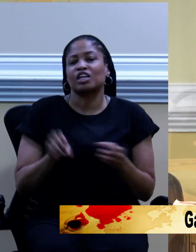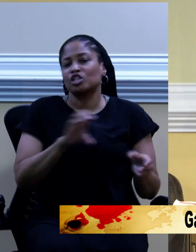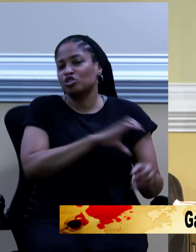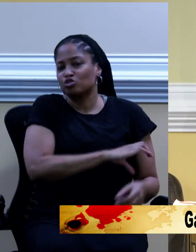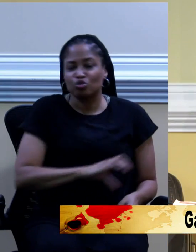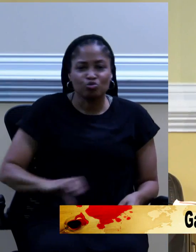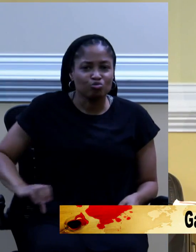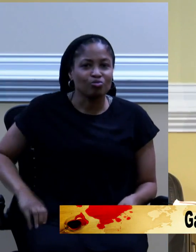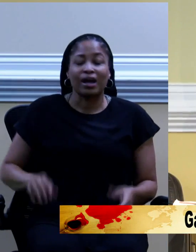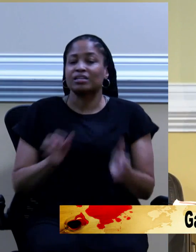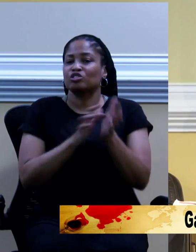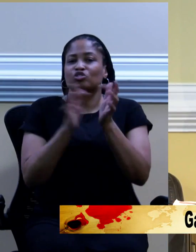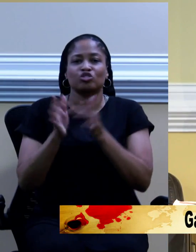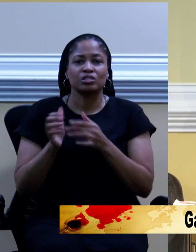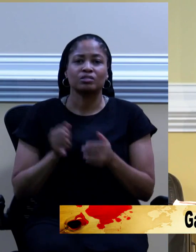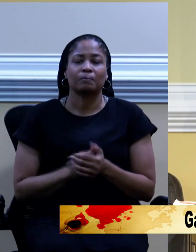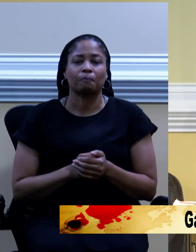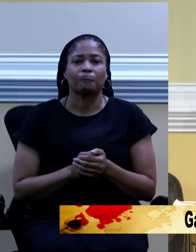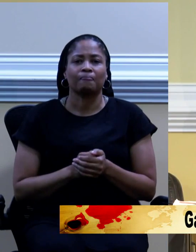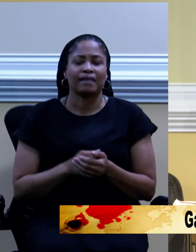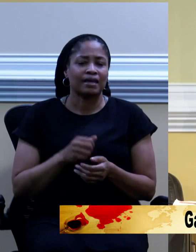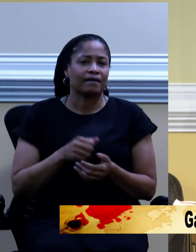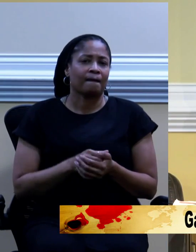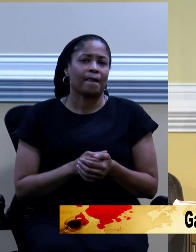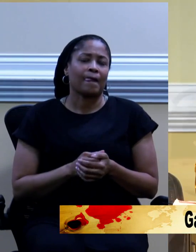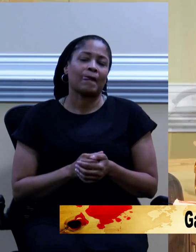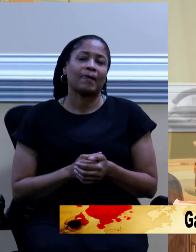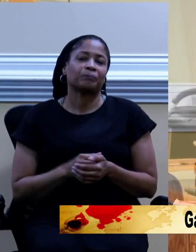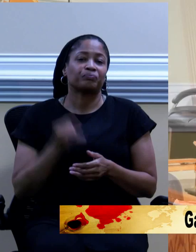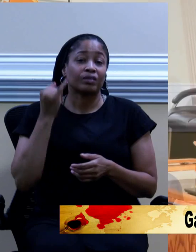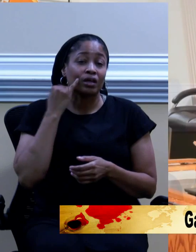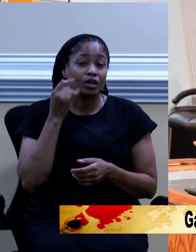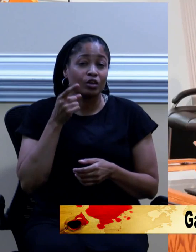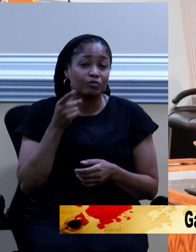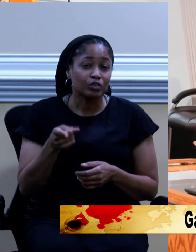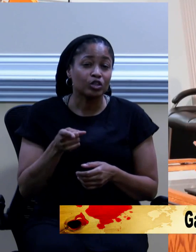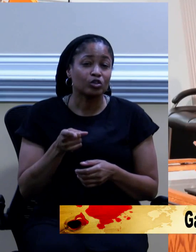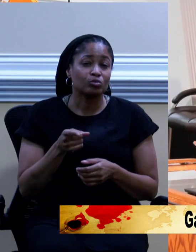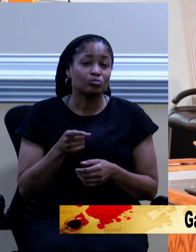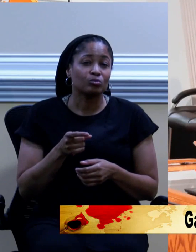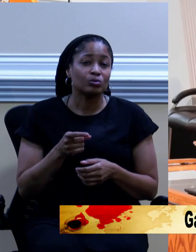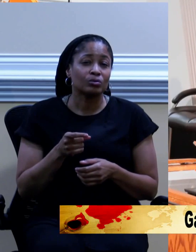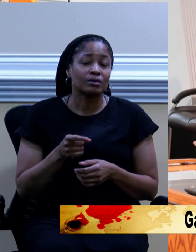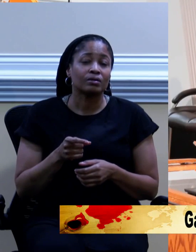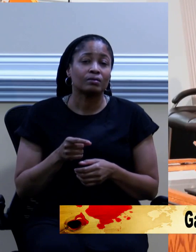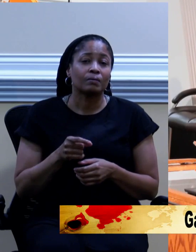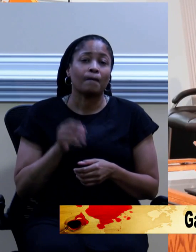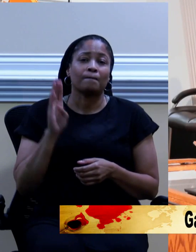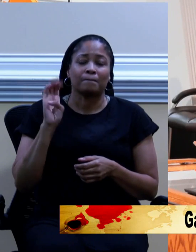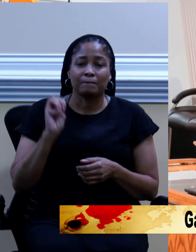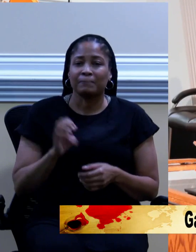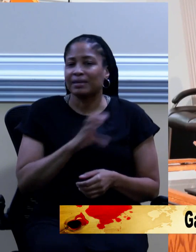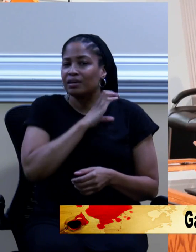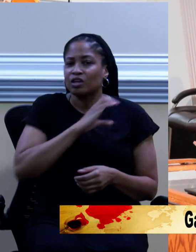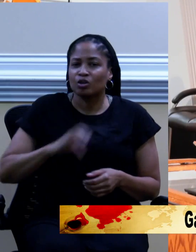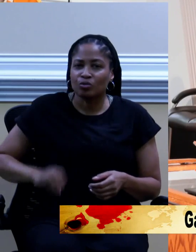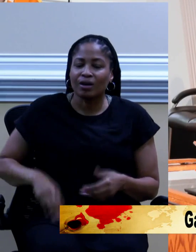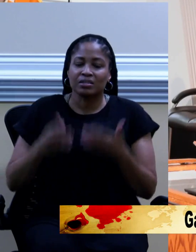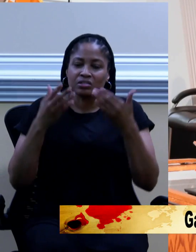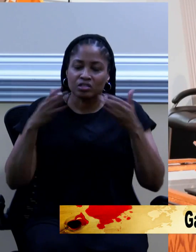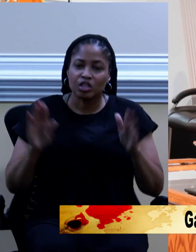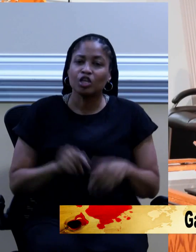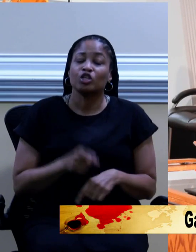in Christ Jesus. And what did it say here? Go ahead and read. And if you be Christ, uh-huh, then are you Abraham's seed